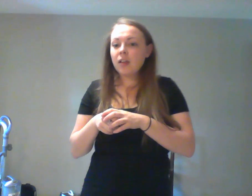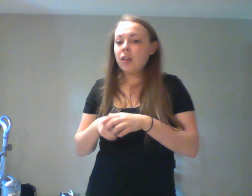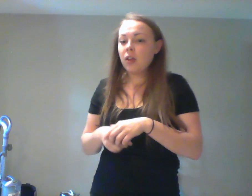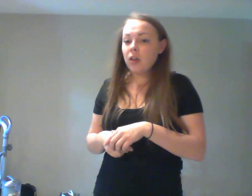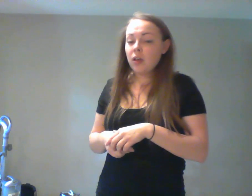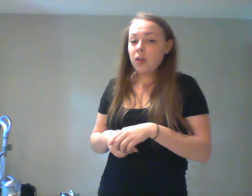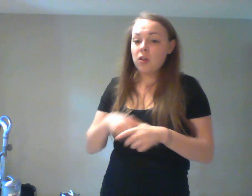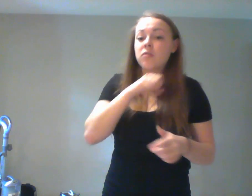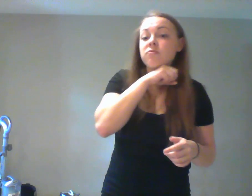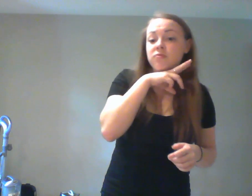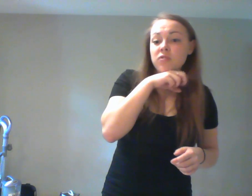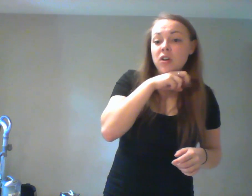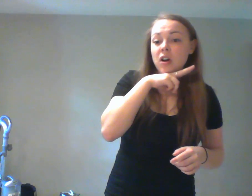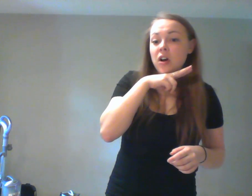and toad